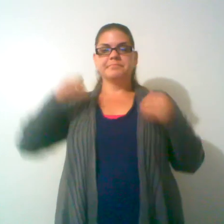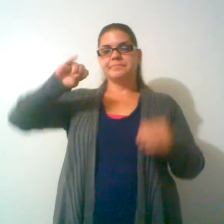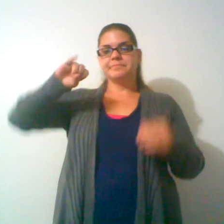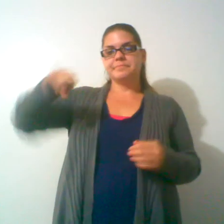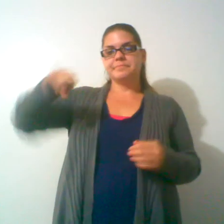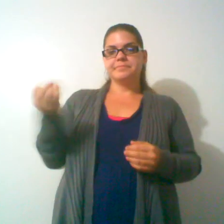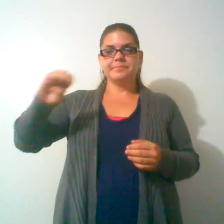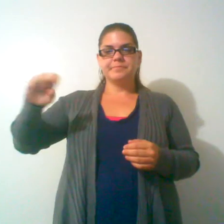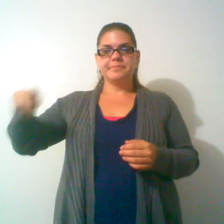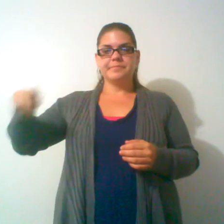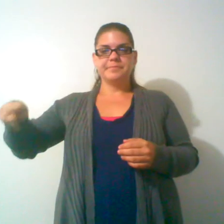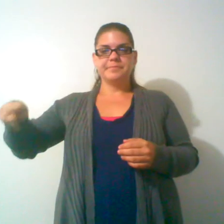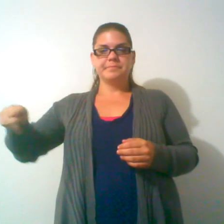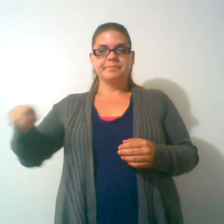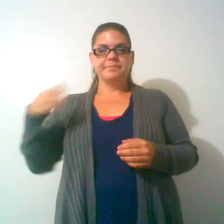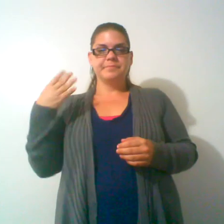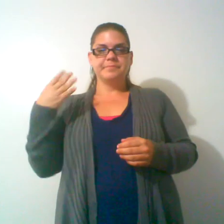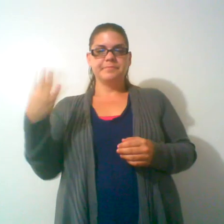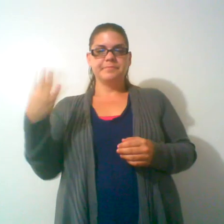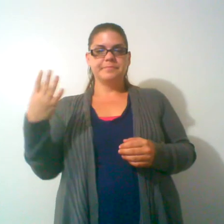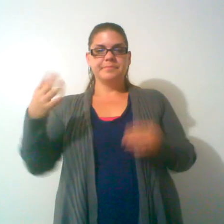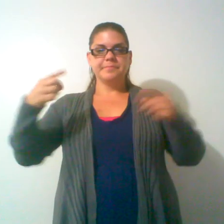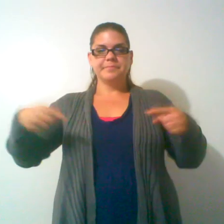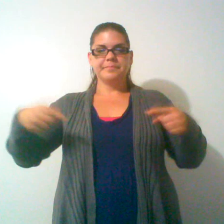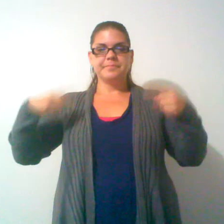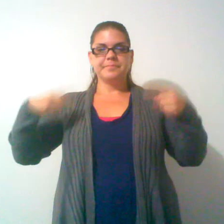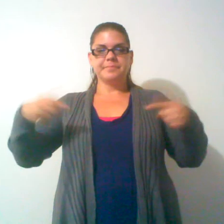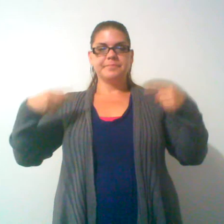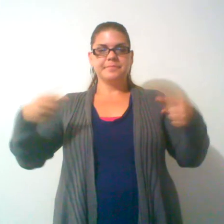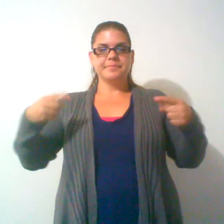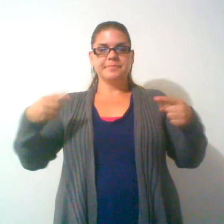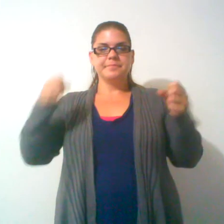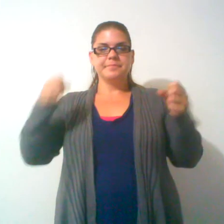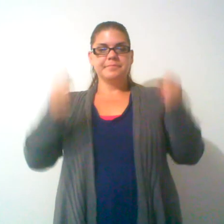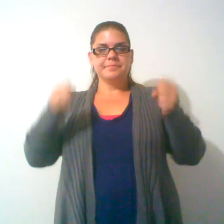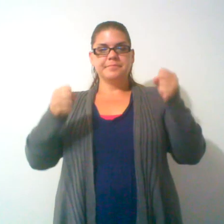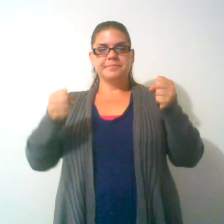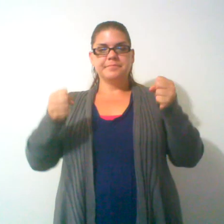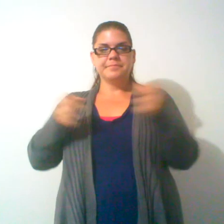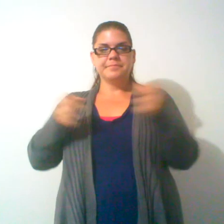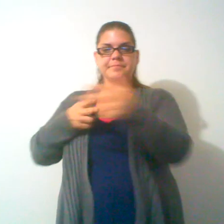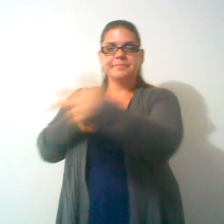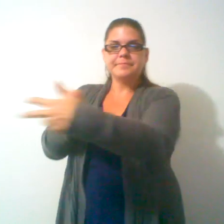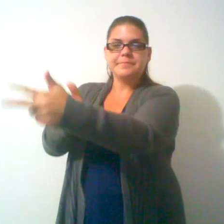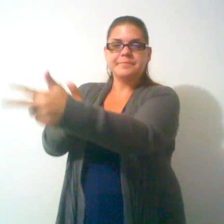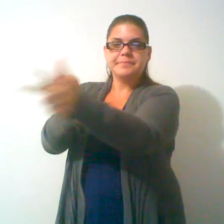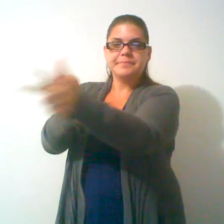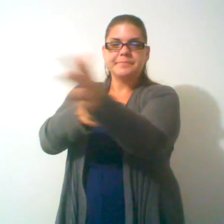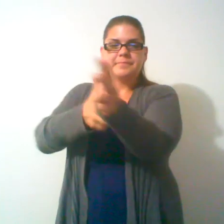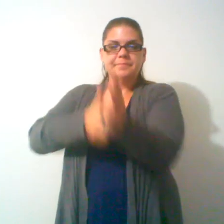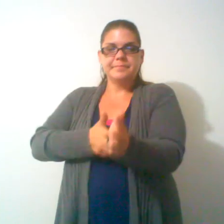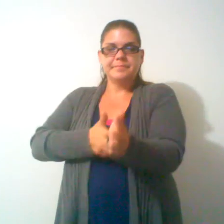By the time we were on our way again, the sky above had